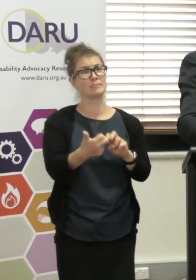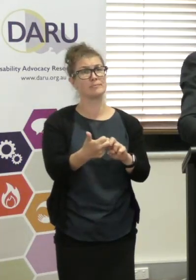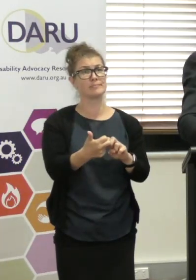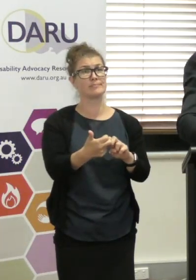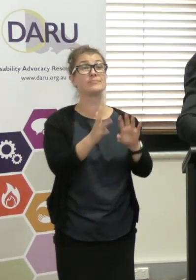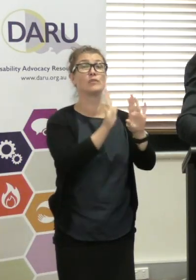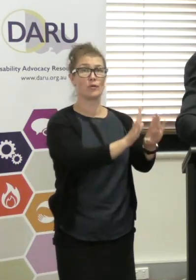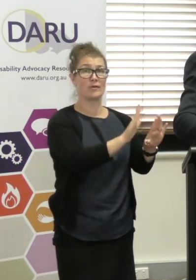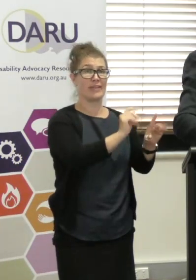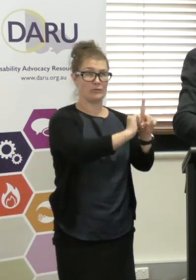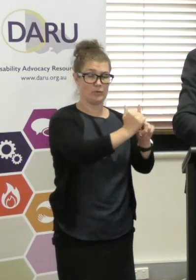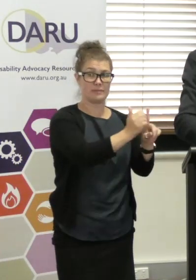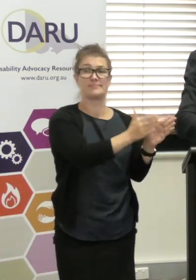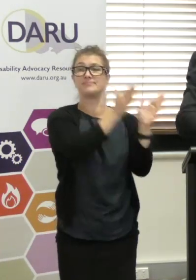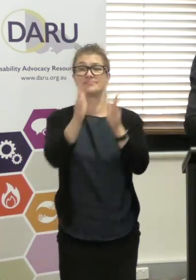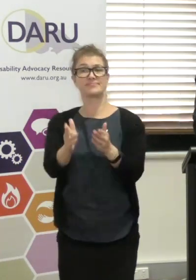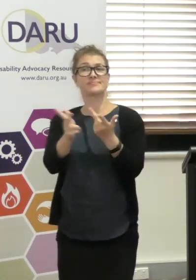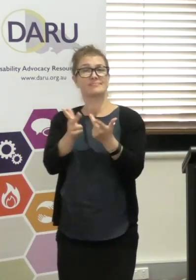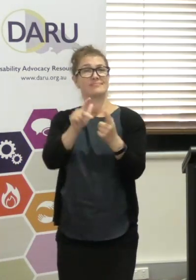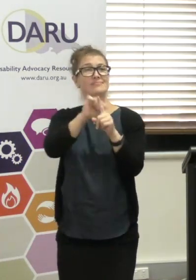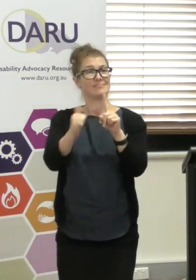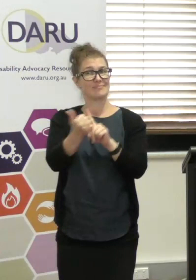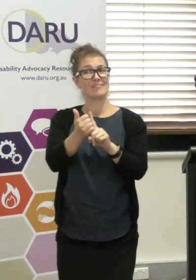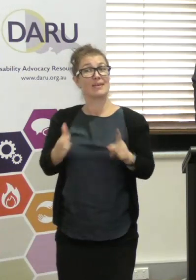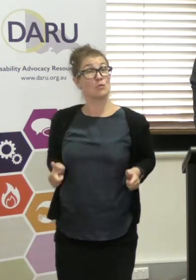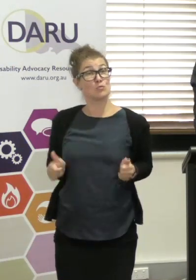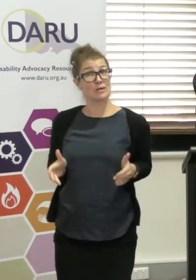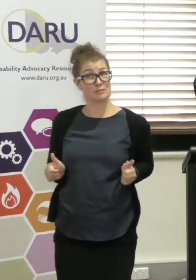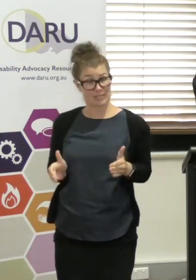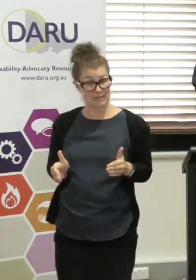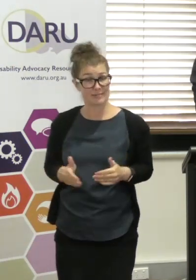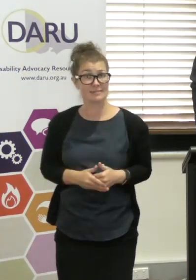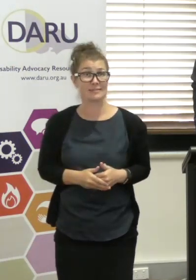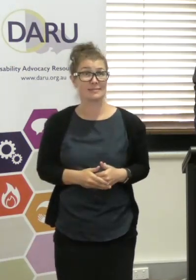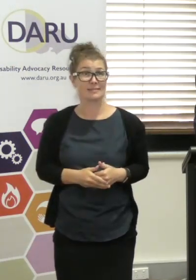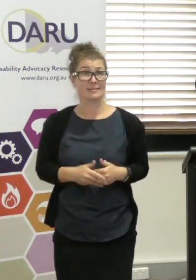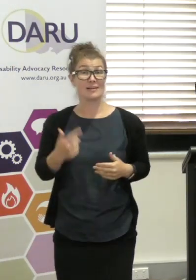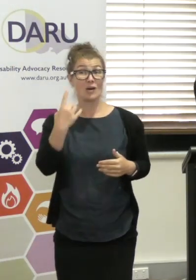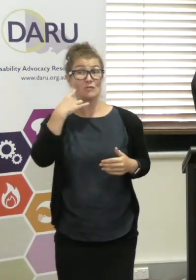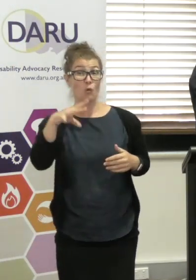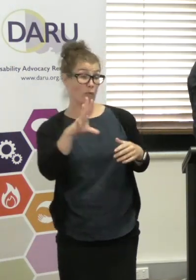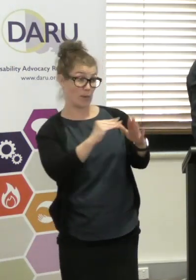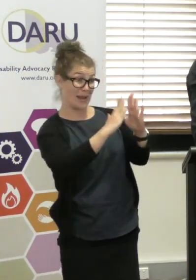scenario now. This is a wheelchair that we saw just down the road a bit, actually.